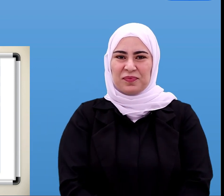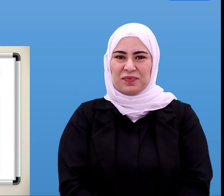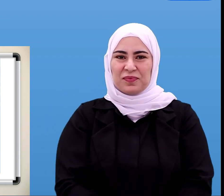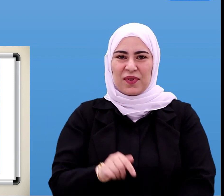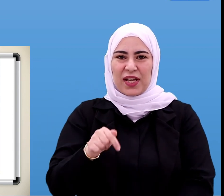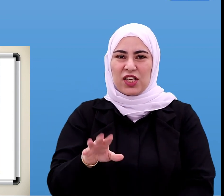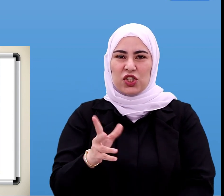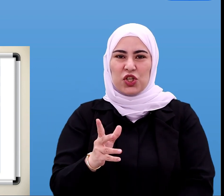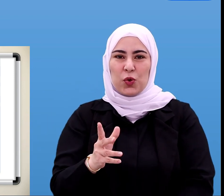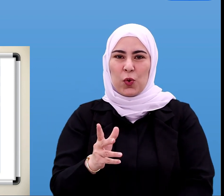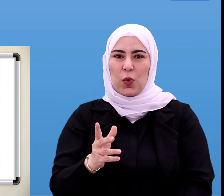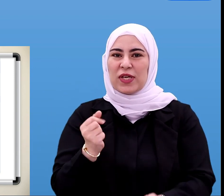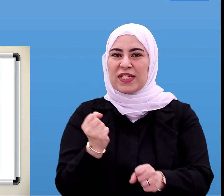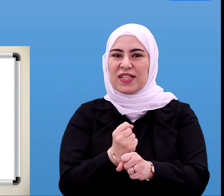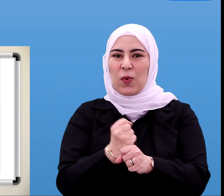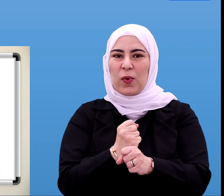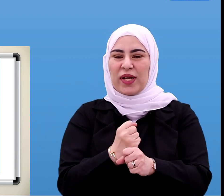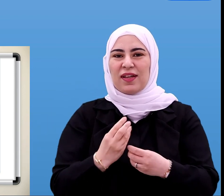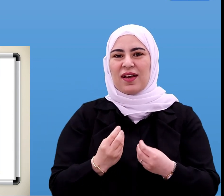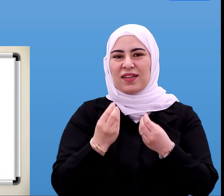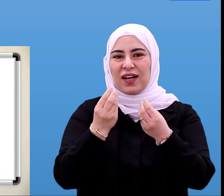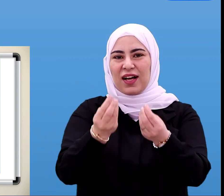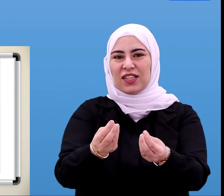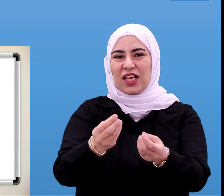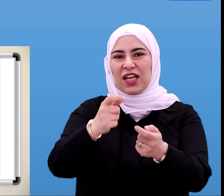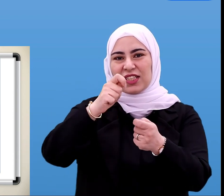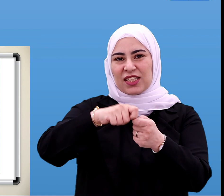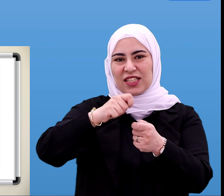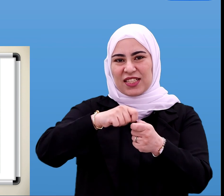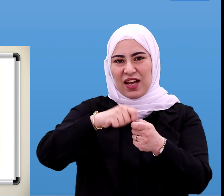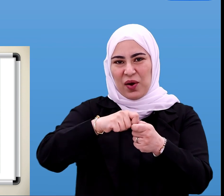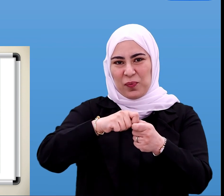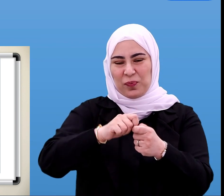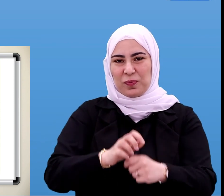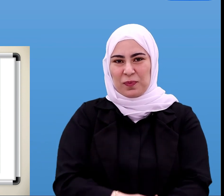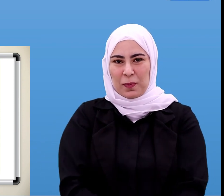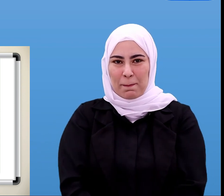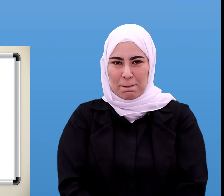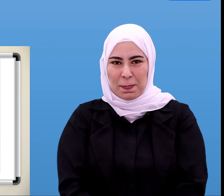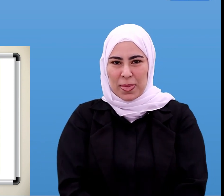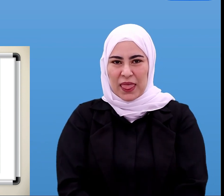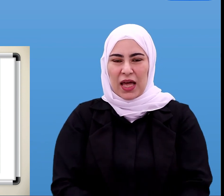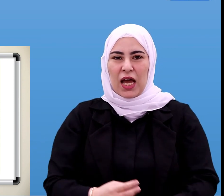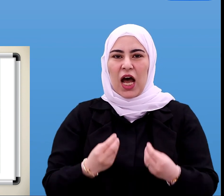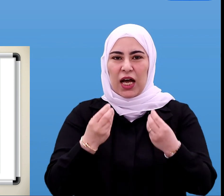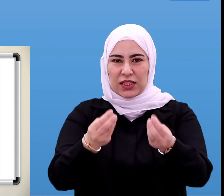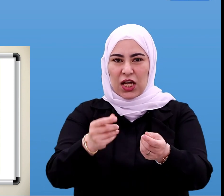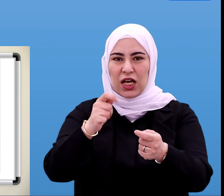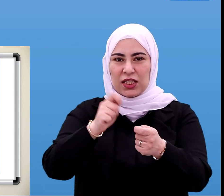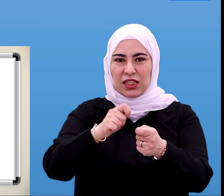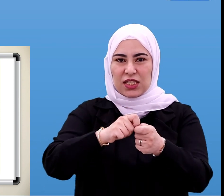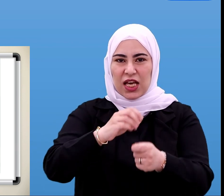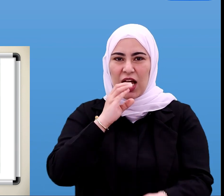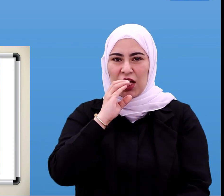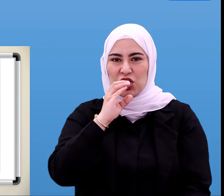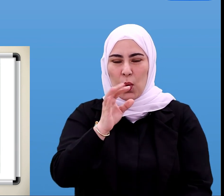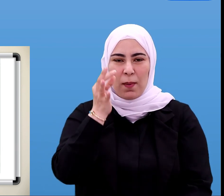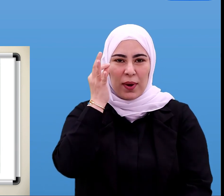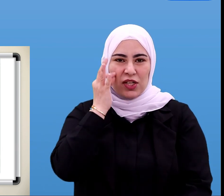do? You gave advice. Giving advice is a great answer for this question. I think